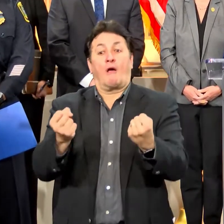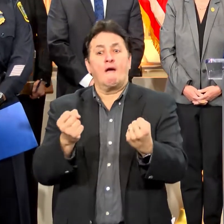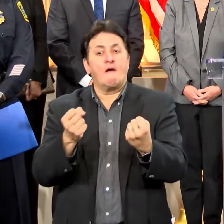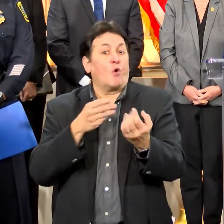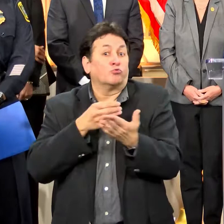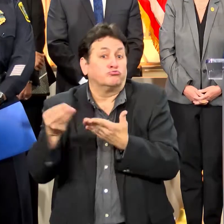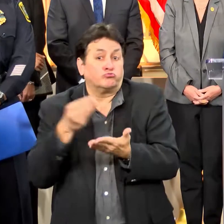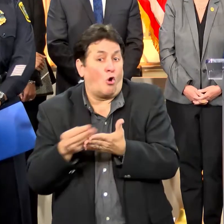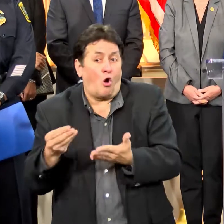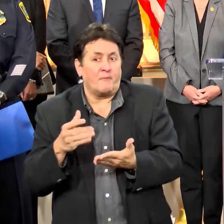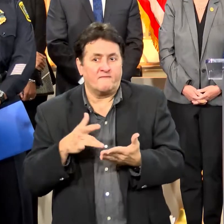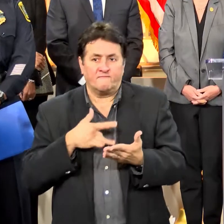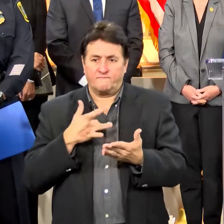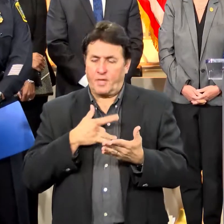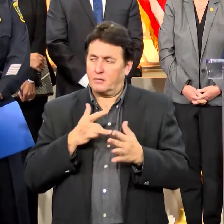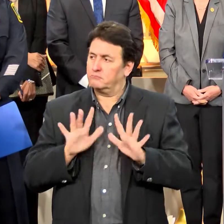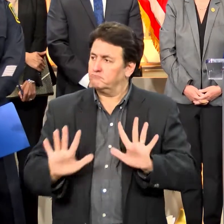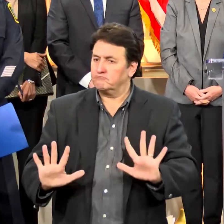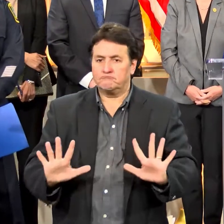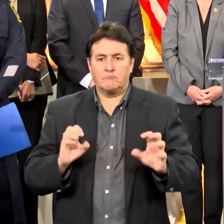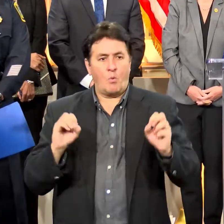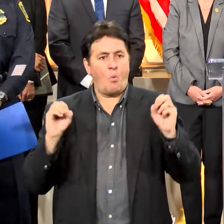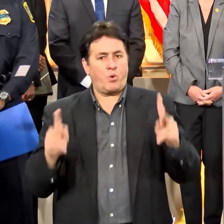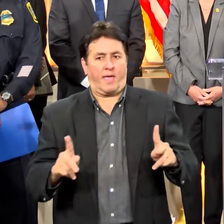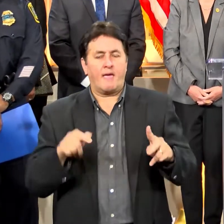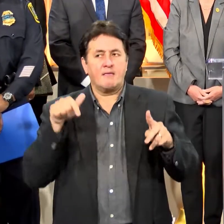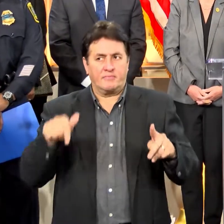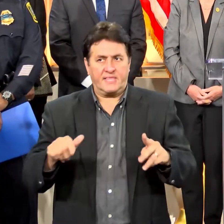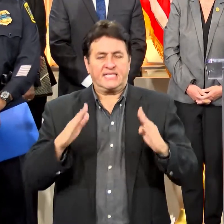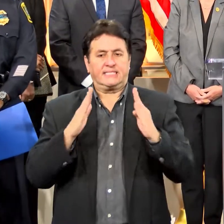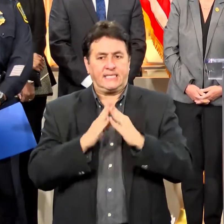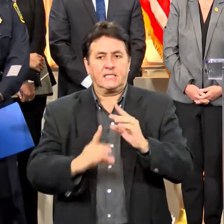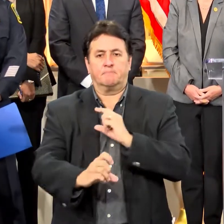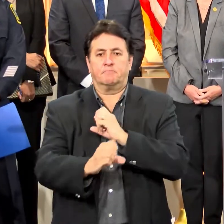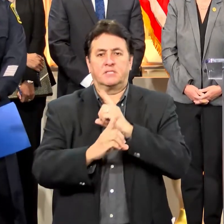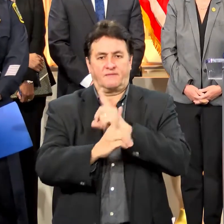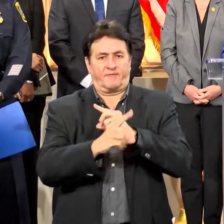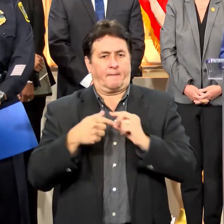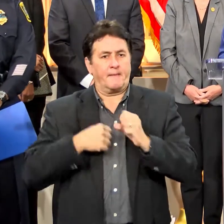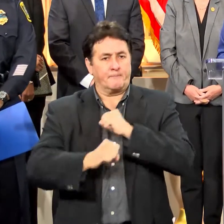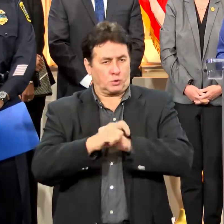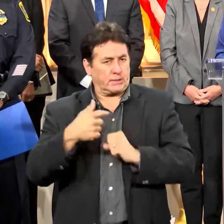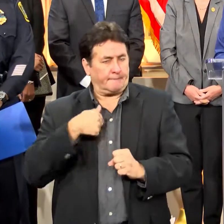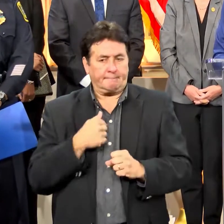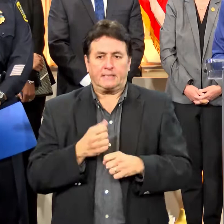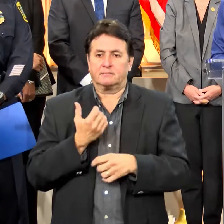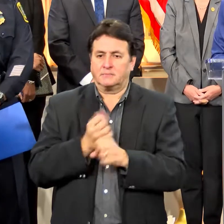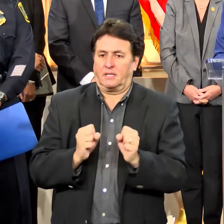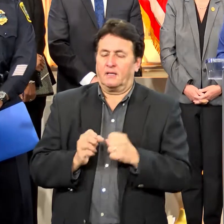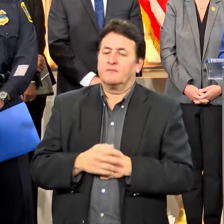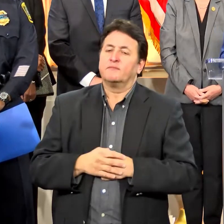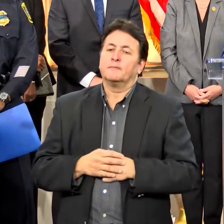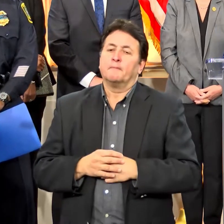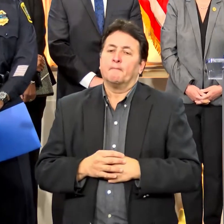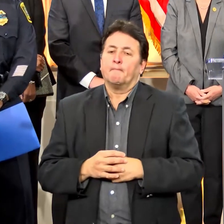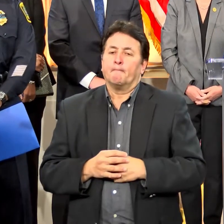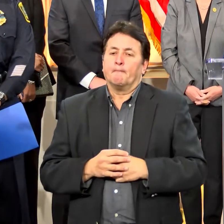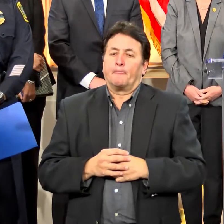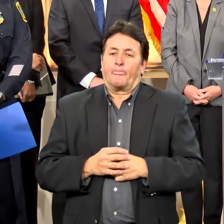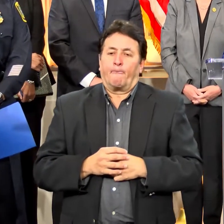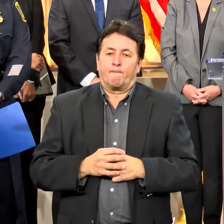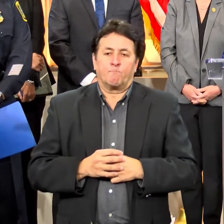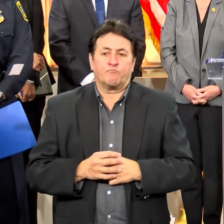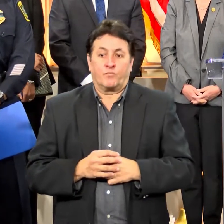their families in our own parks. Since the beginning of the year, our city has felt anything but